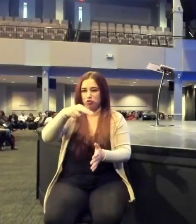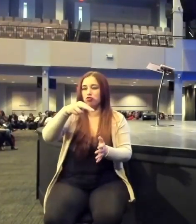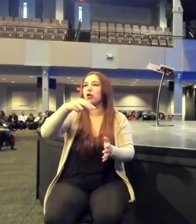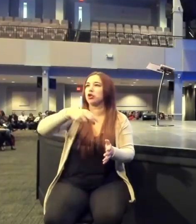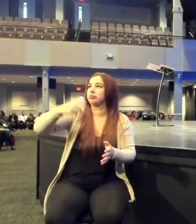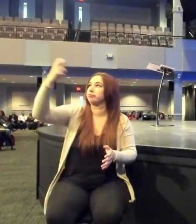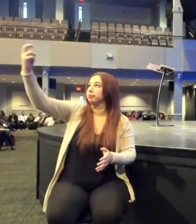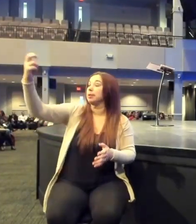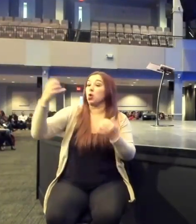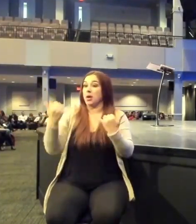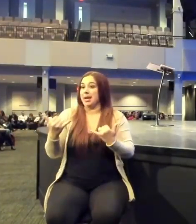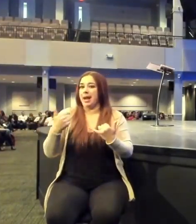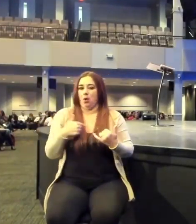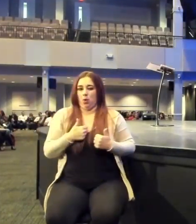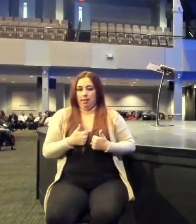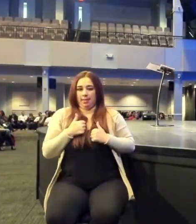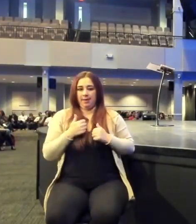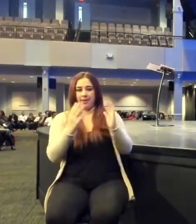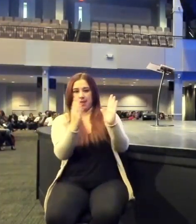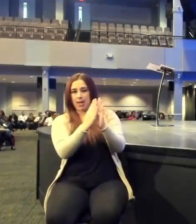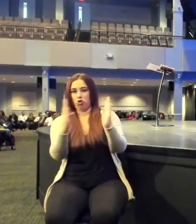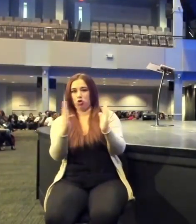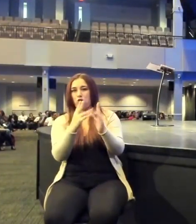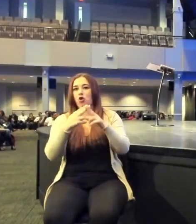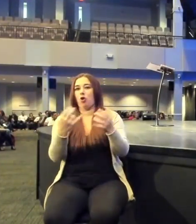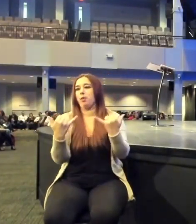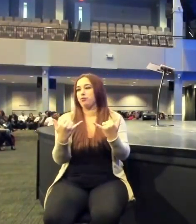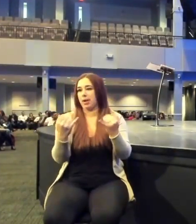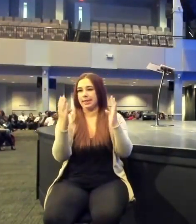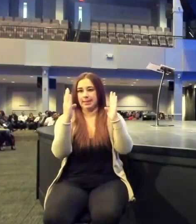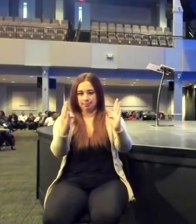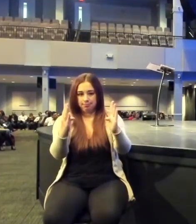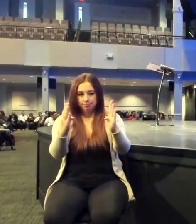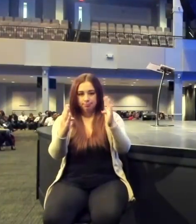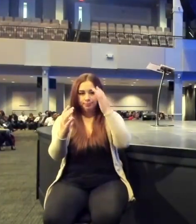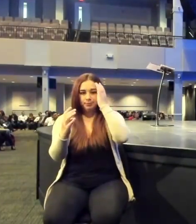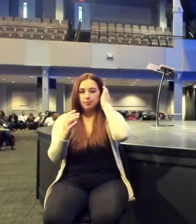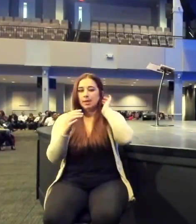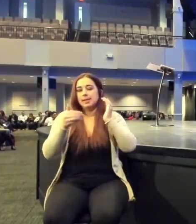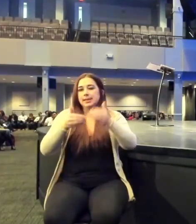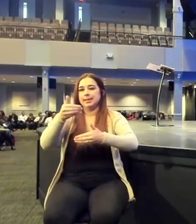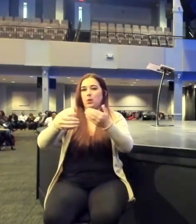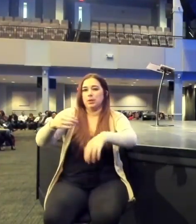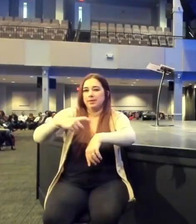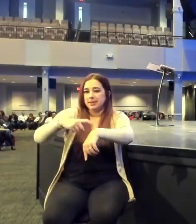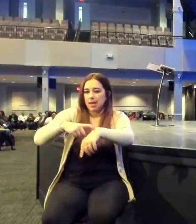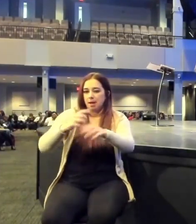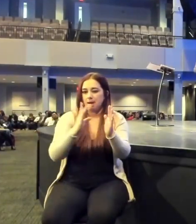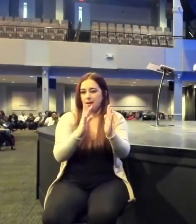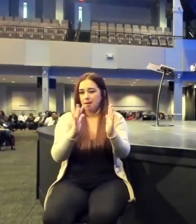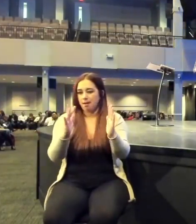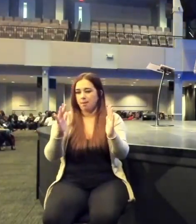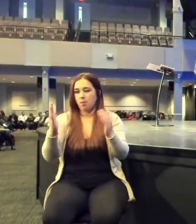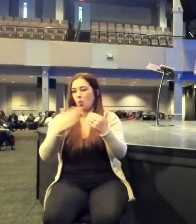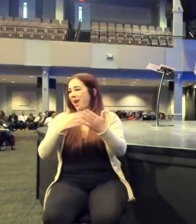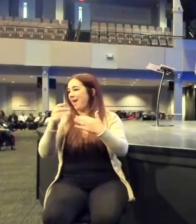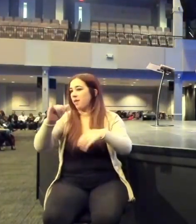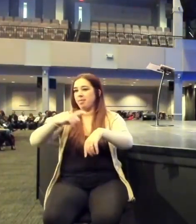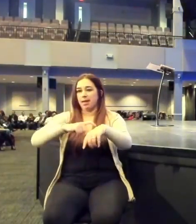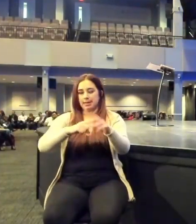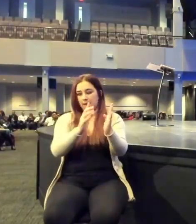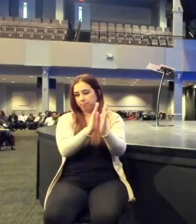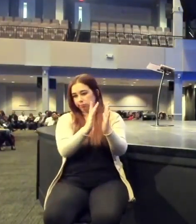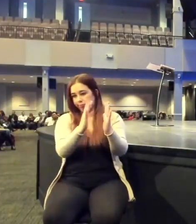ascension. But now we're living in this moment called the present again, the sequence of time, whatever that time period